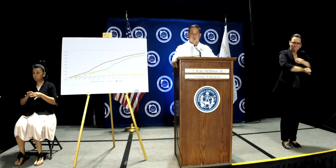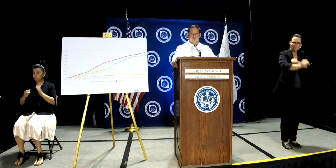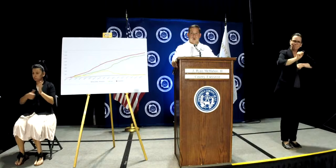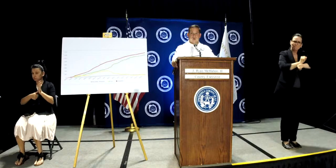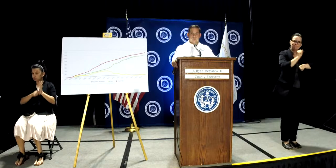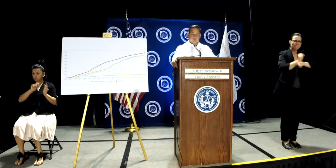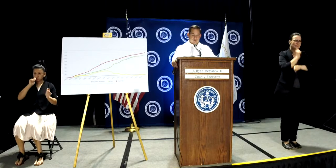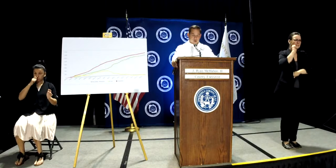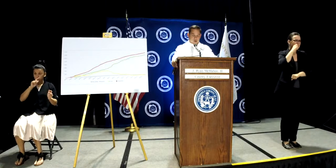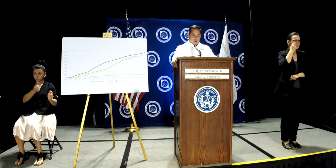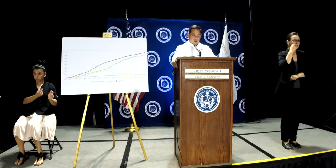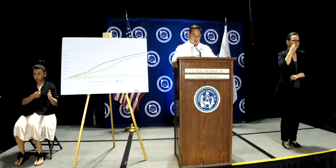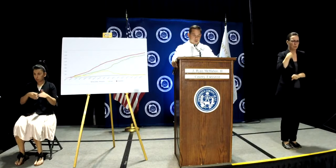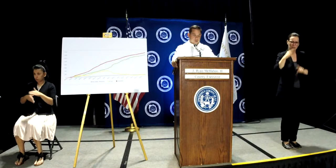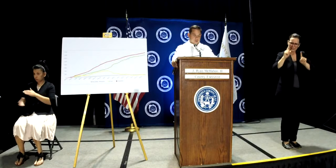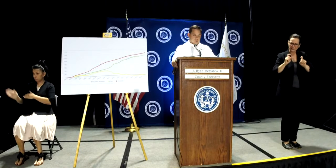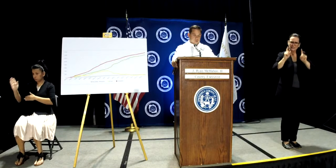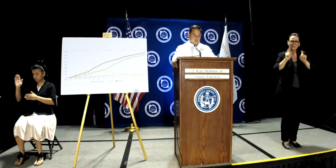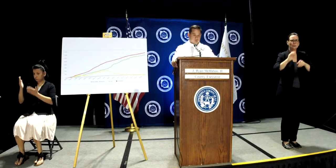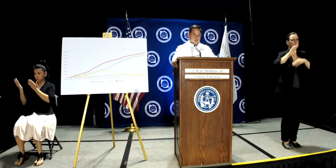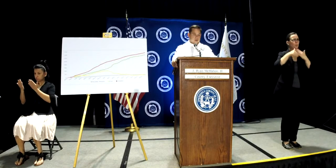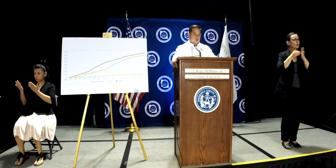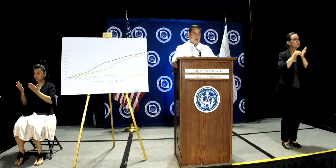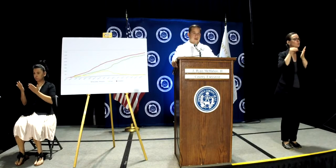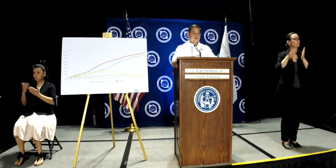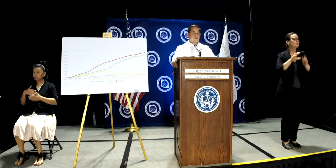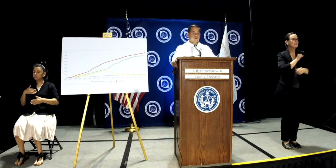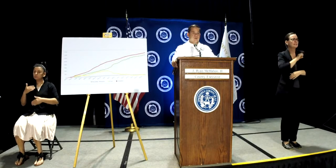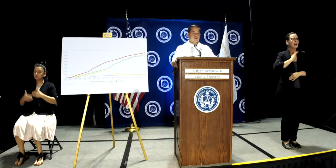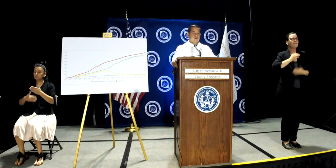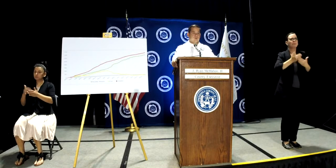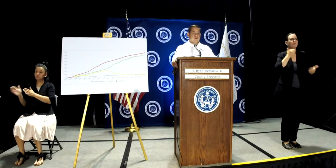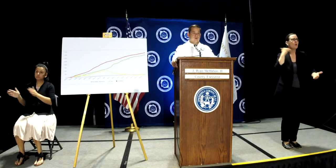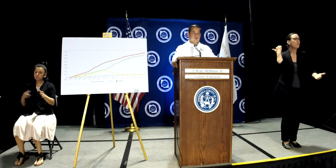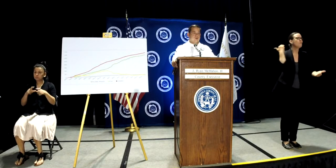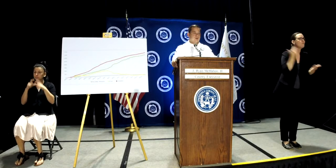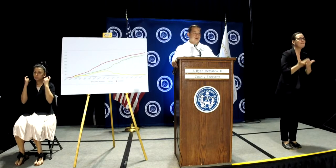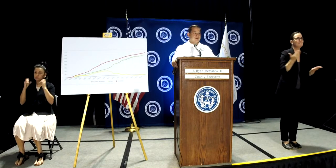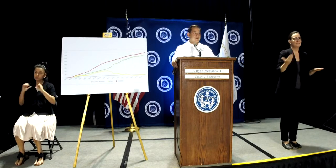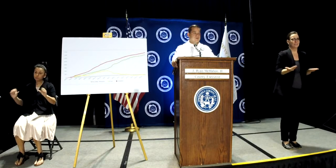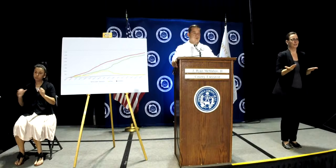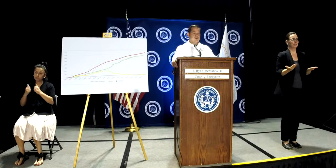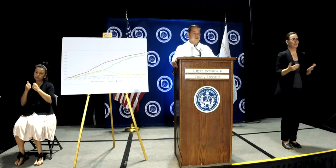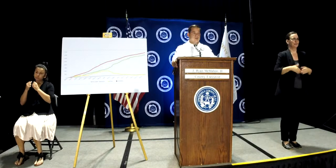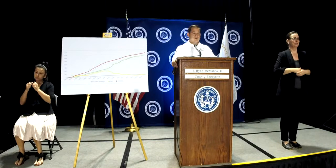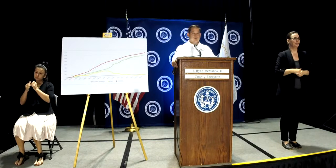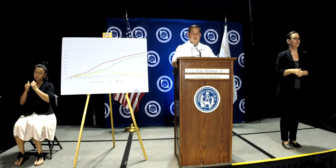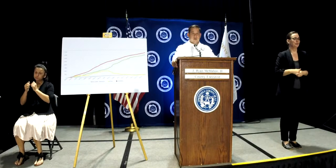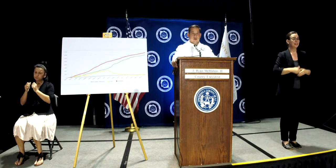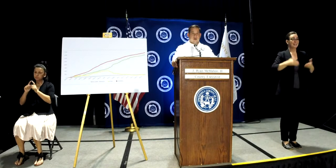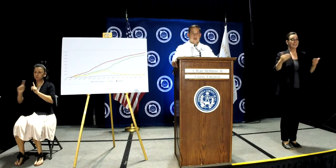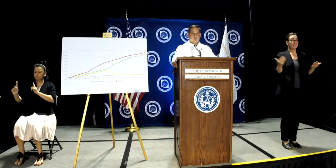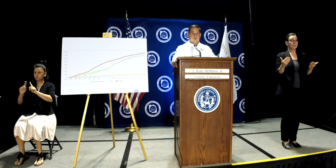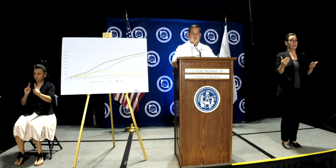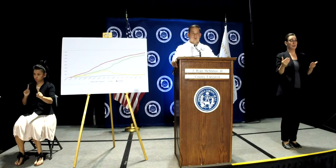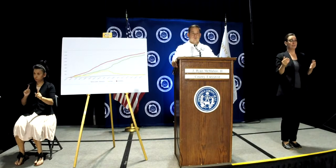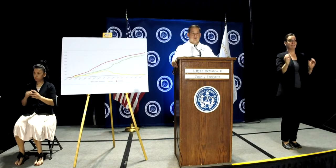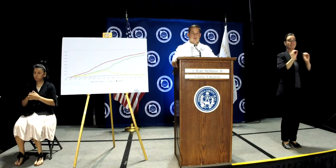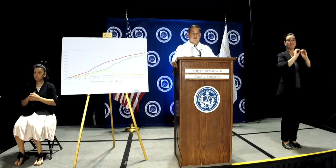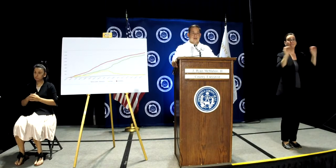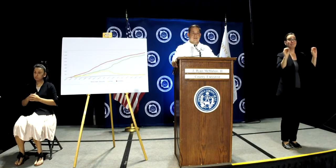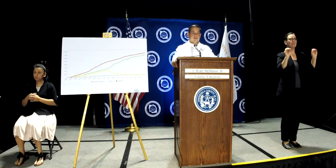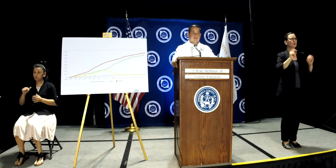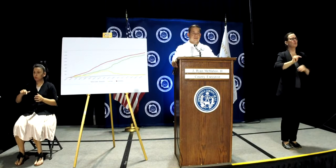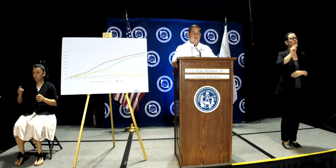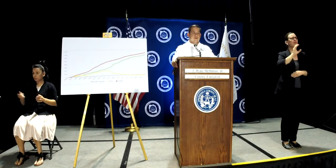testing protocols. There wasn't an Onondaga situation. There wasn't a North Carolina situation.